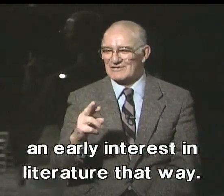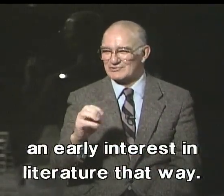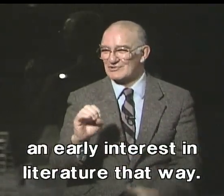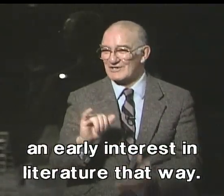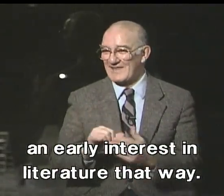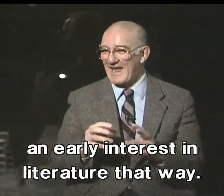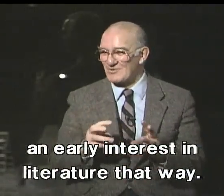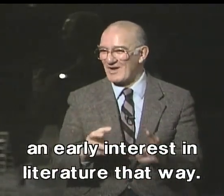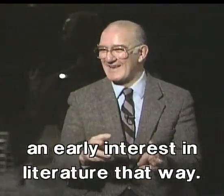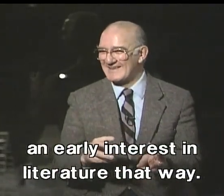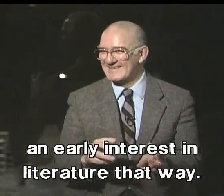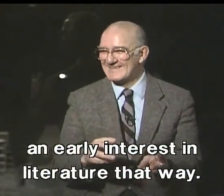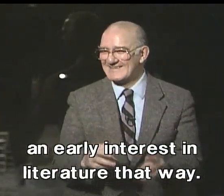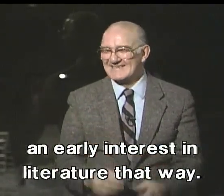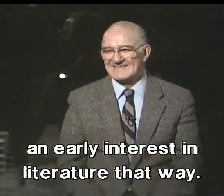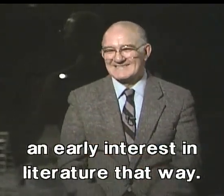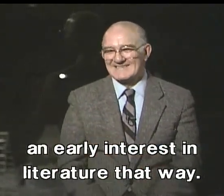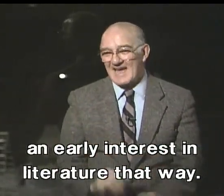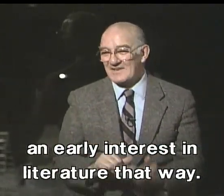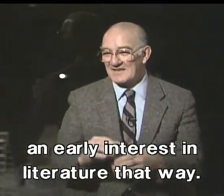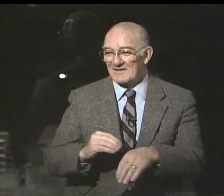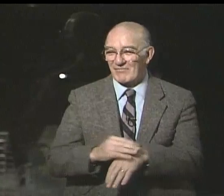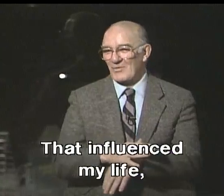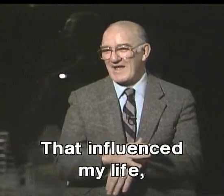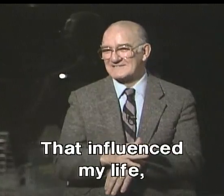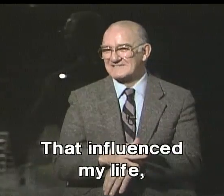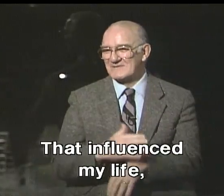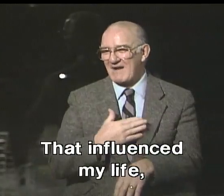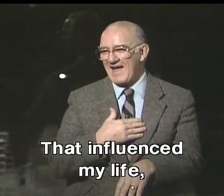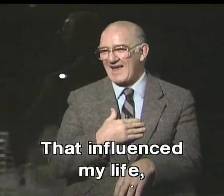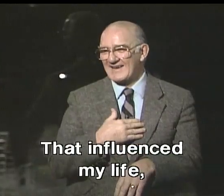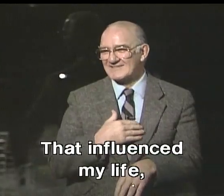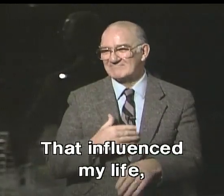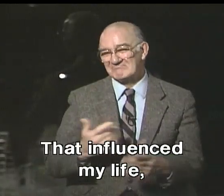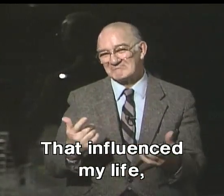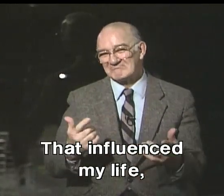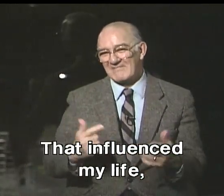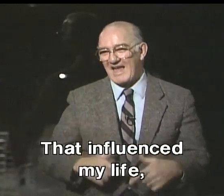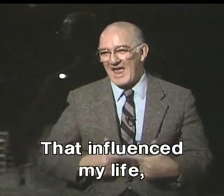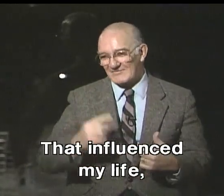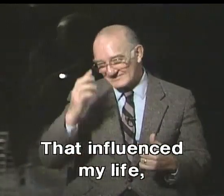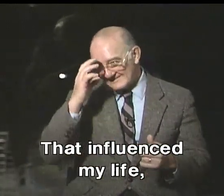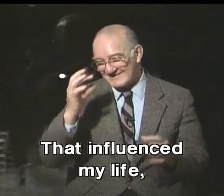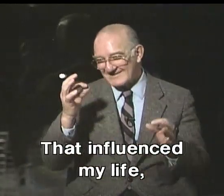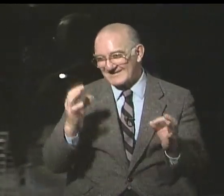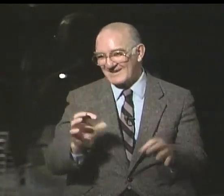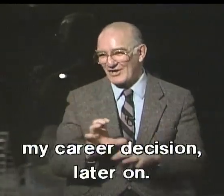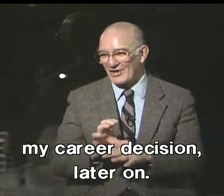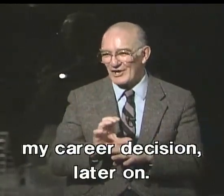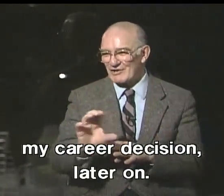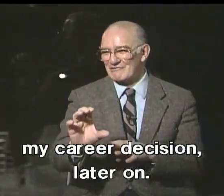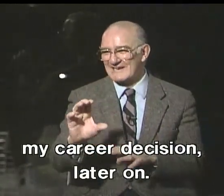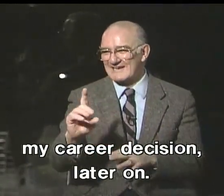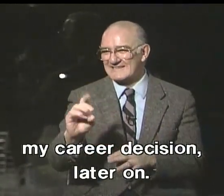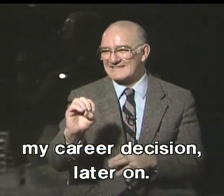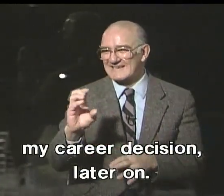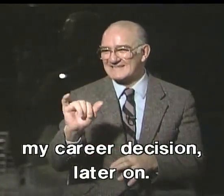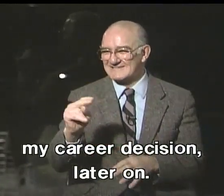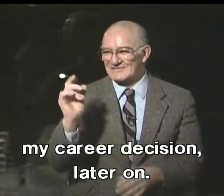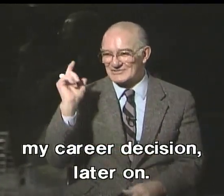literature that way. That influenced my life career decision